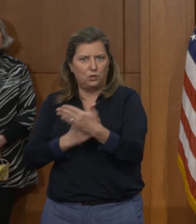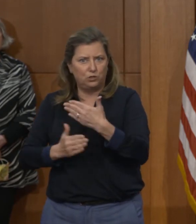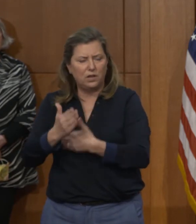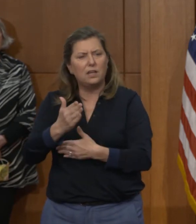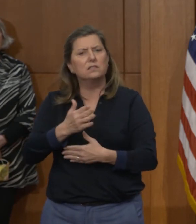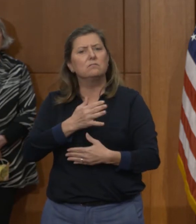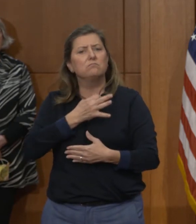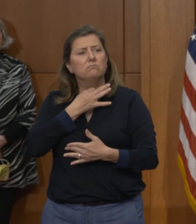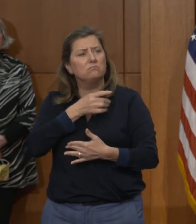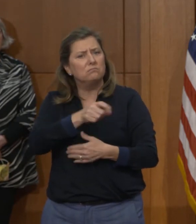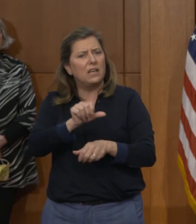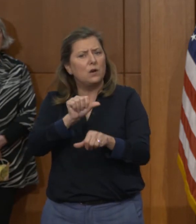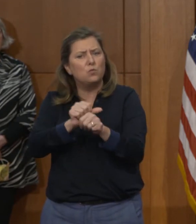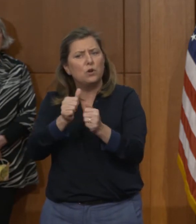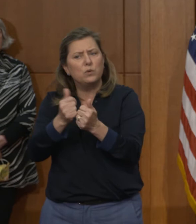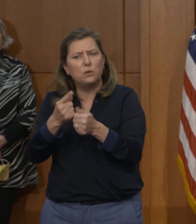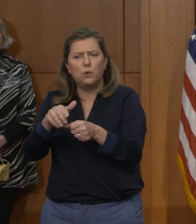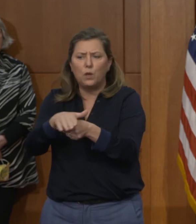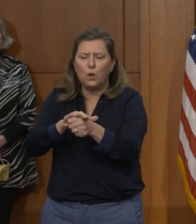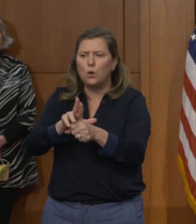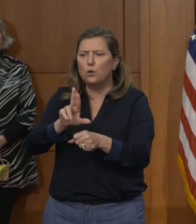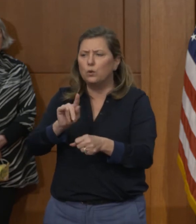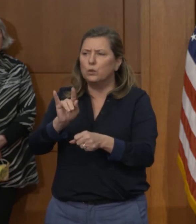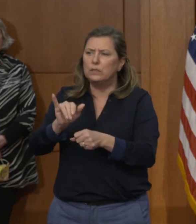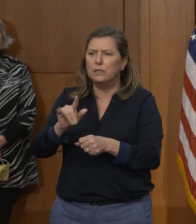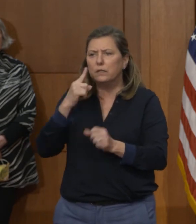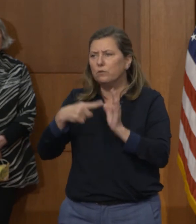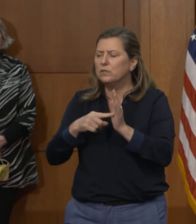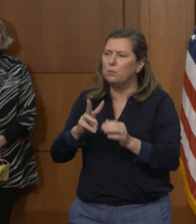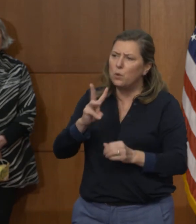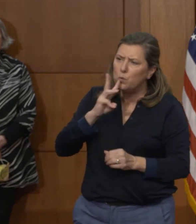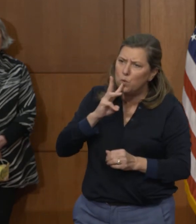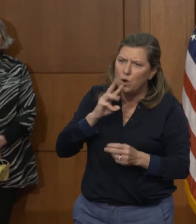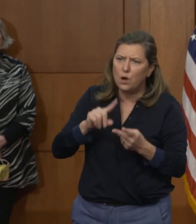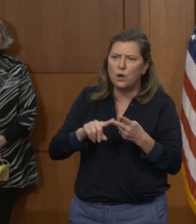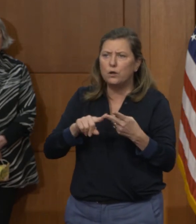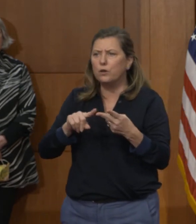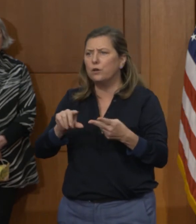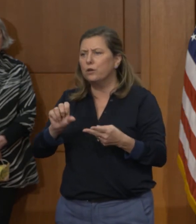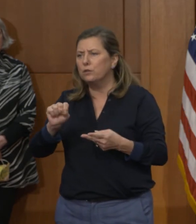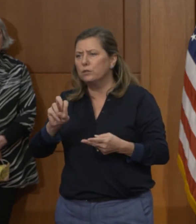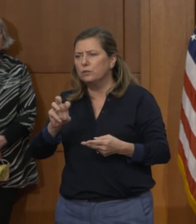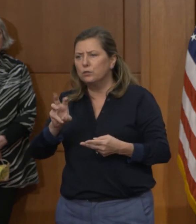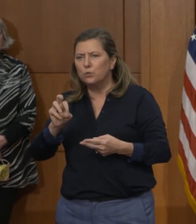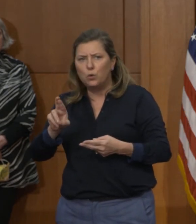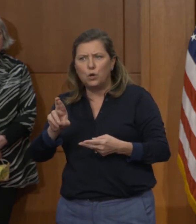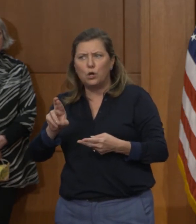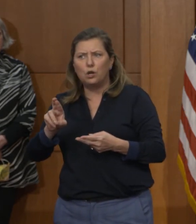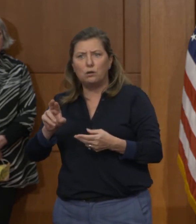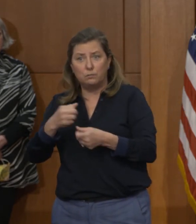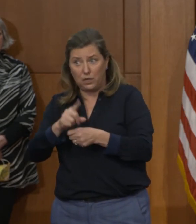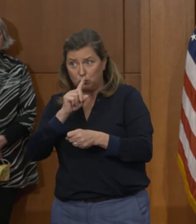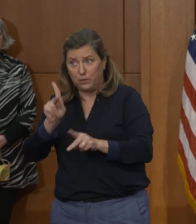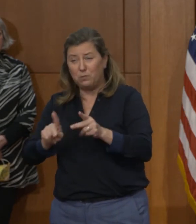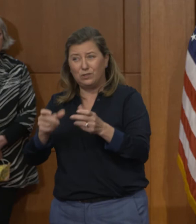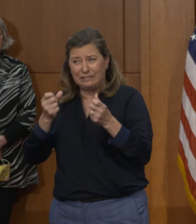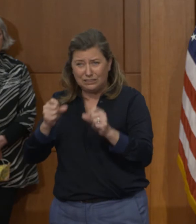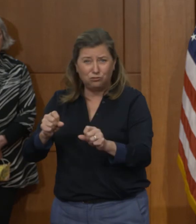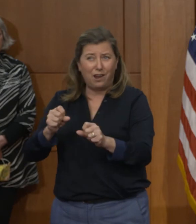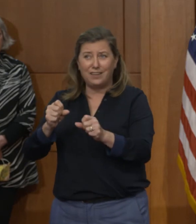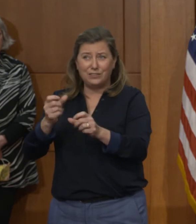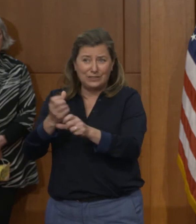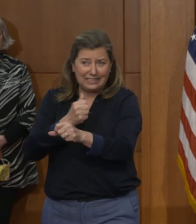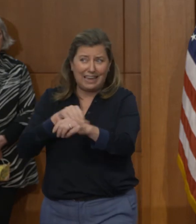the more local utilities like water and sewer to make sure that these people who are working to try to get the